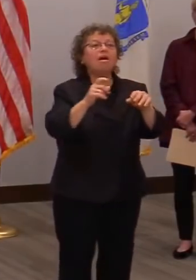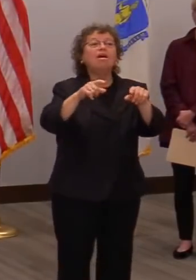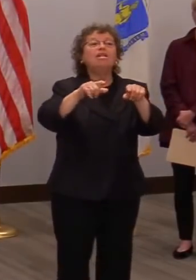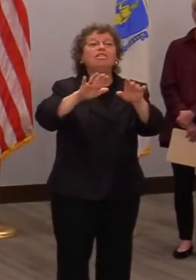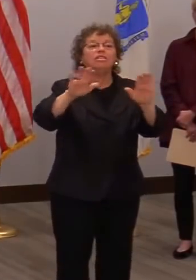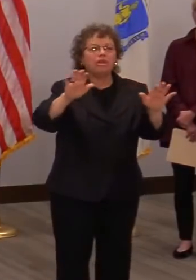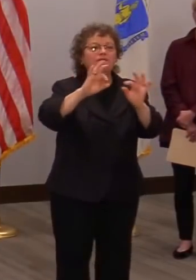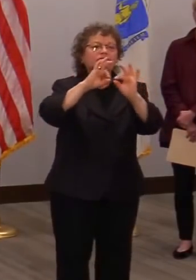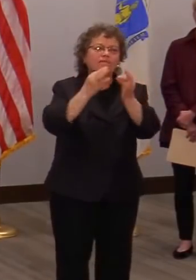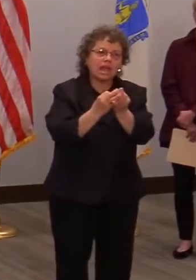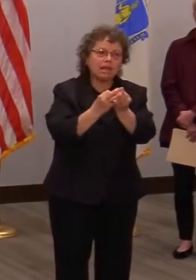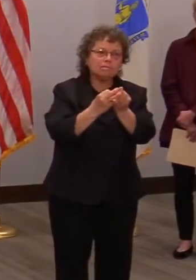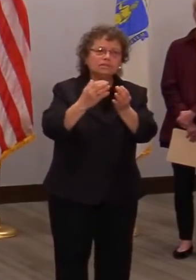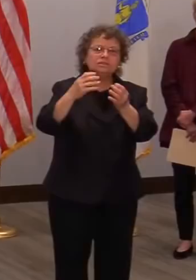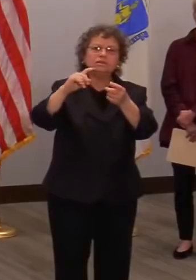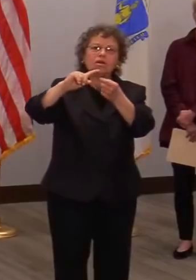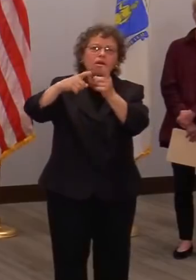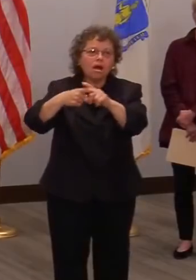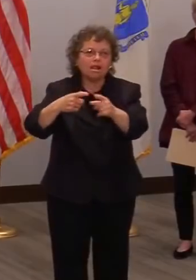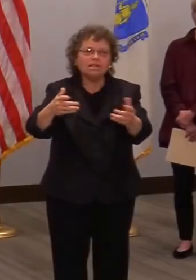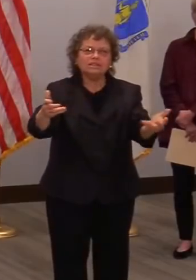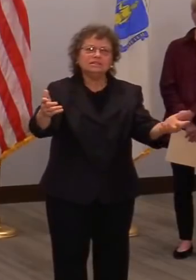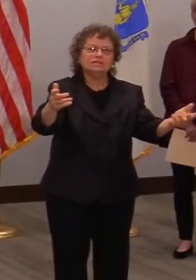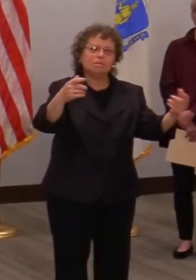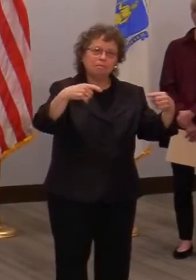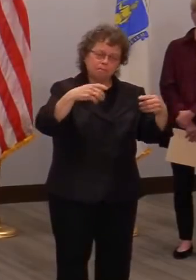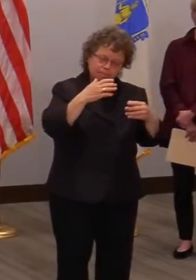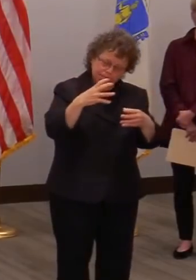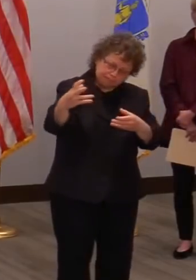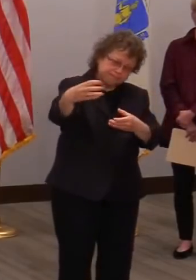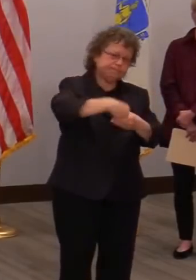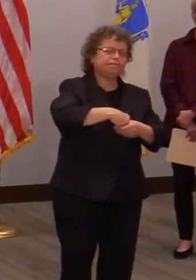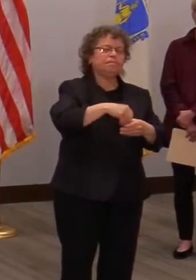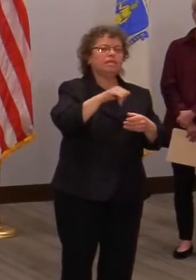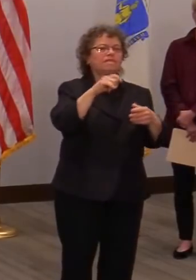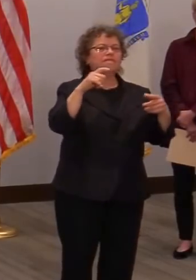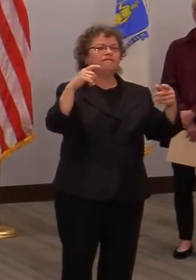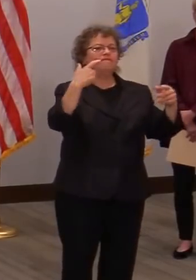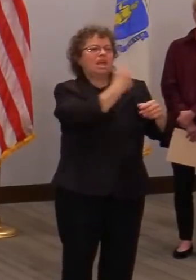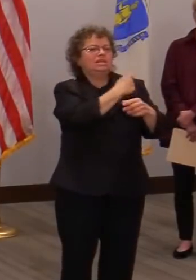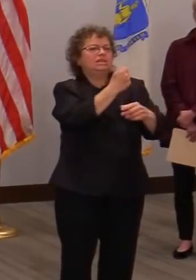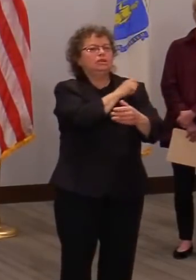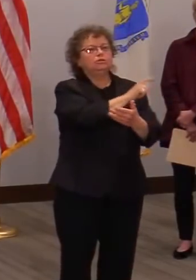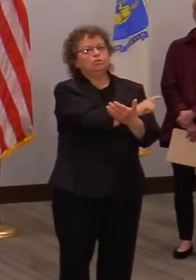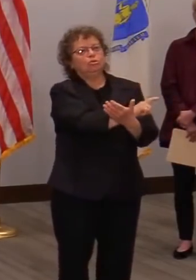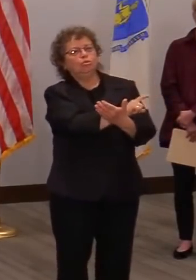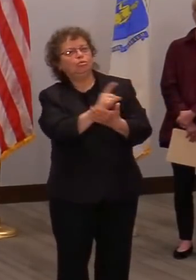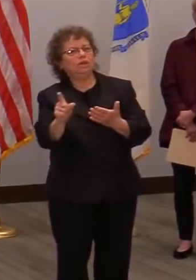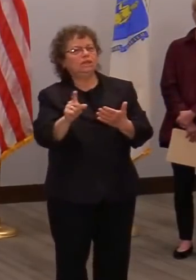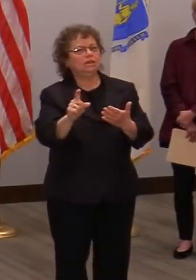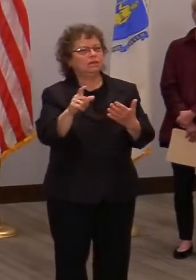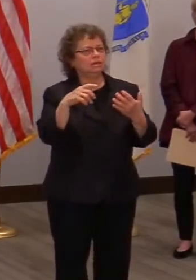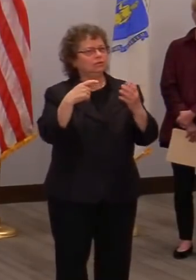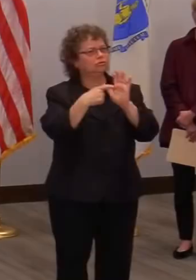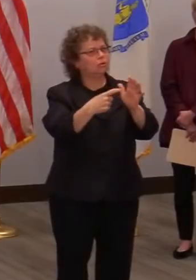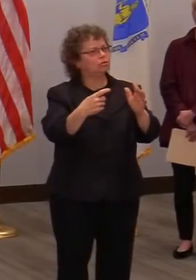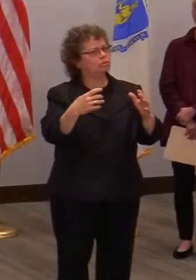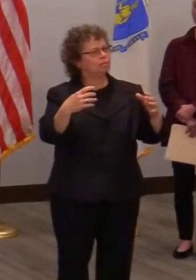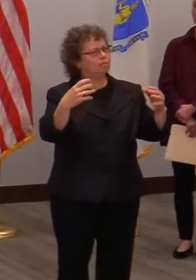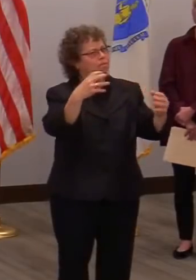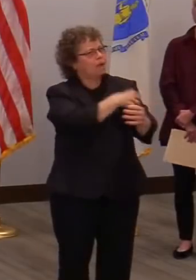part of this vaccination week. This is very important, and it shows the power when government,